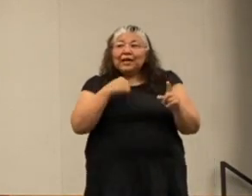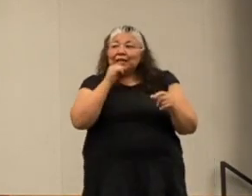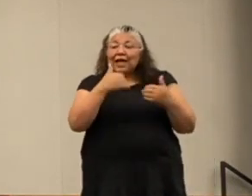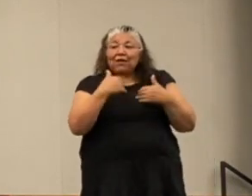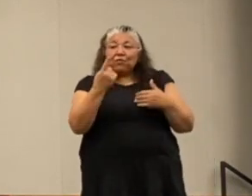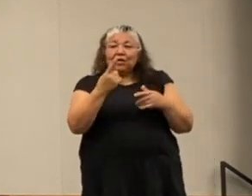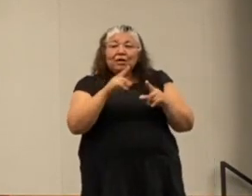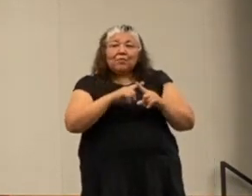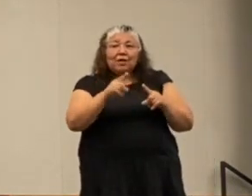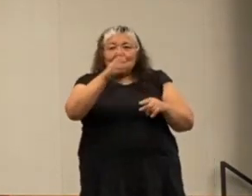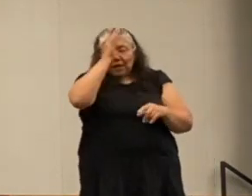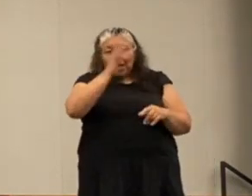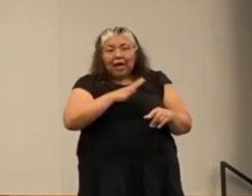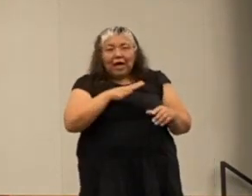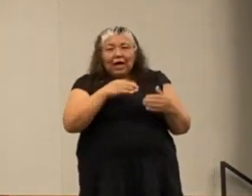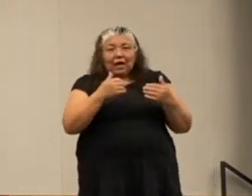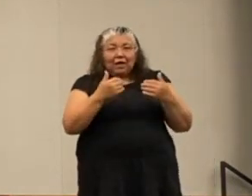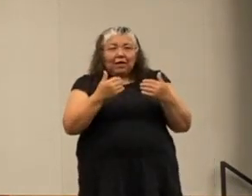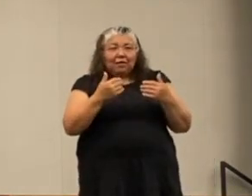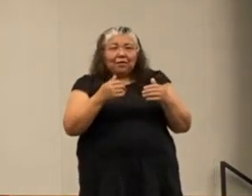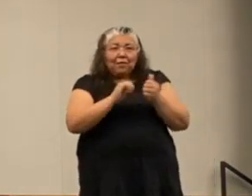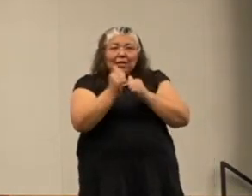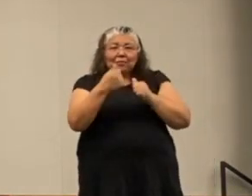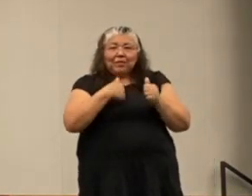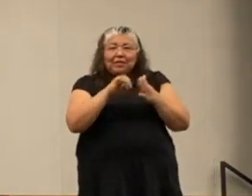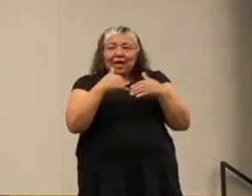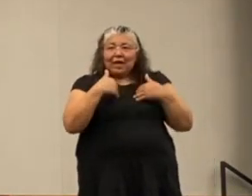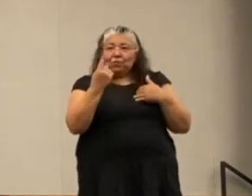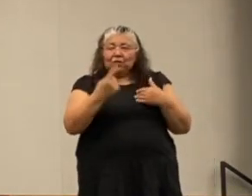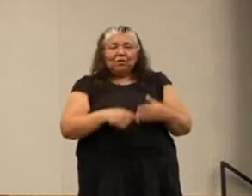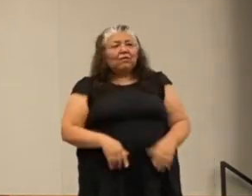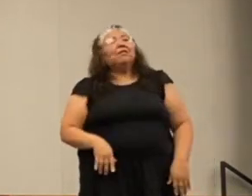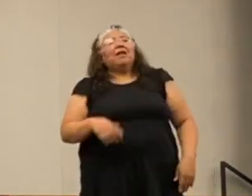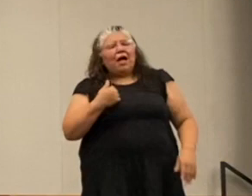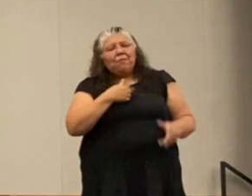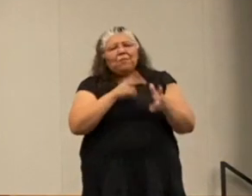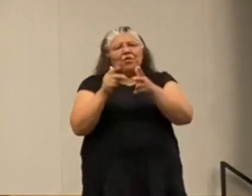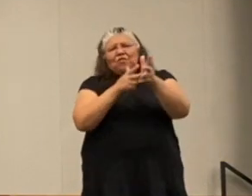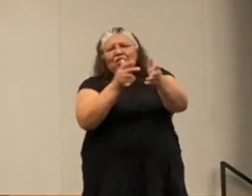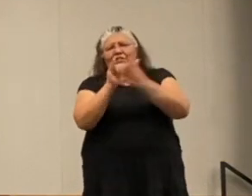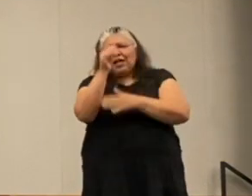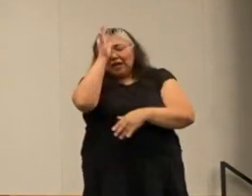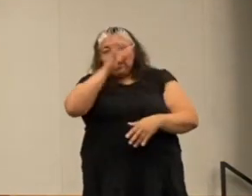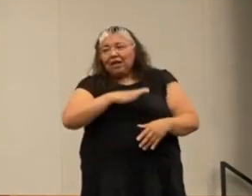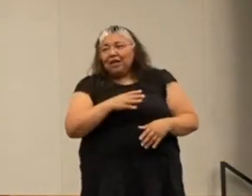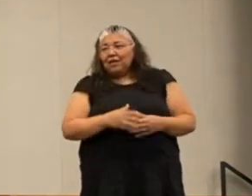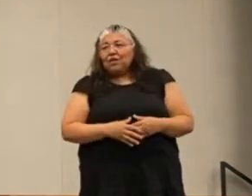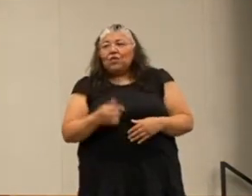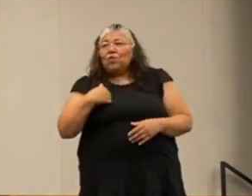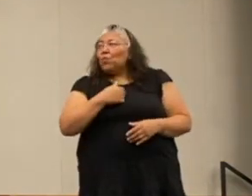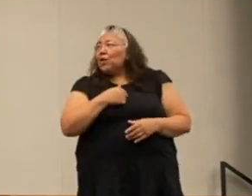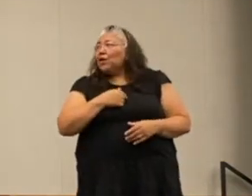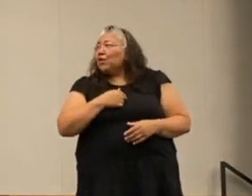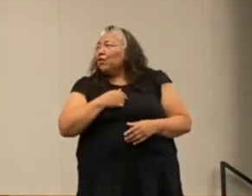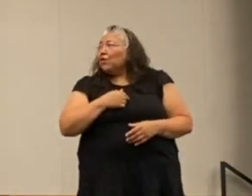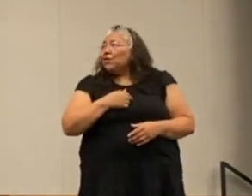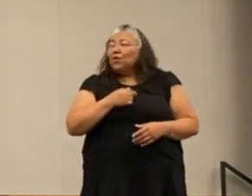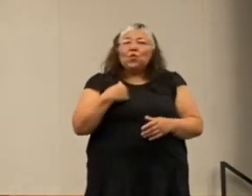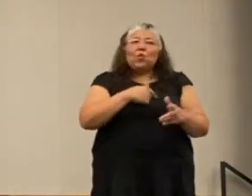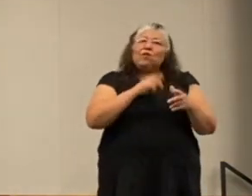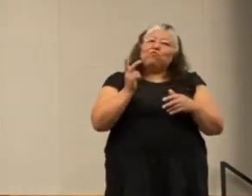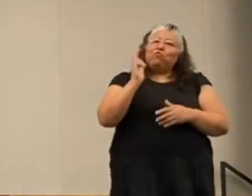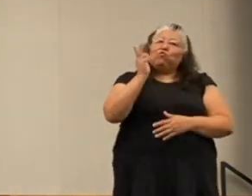but a guy passed me that had one. So I was like, oh yeah, I'm gonna follow that guy, right? And we're